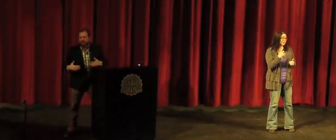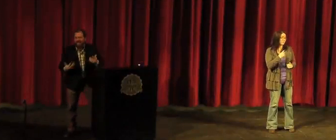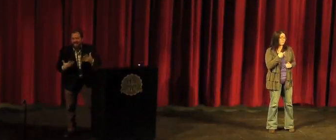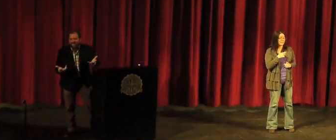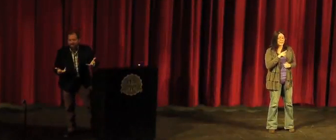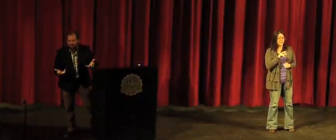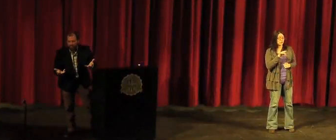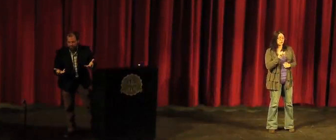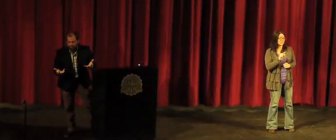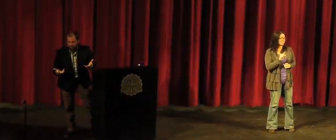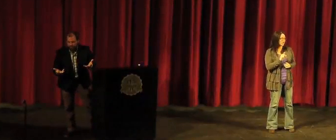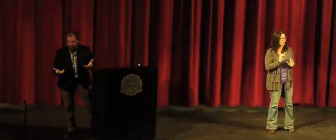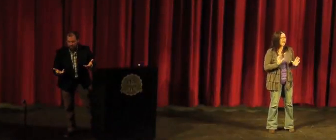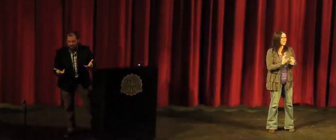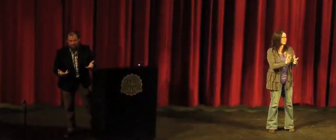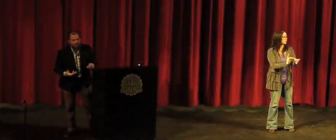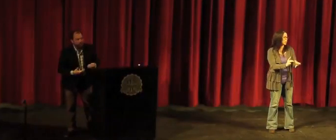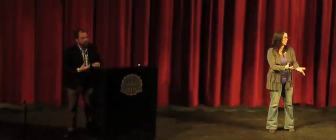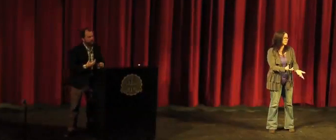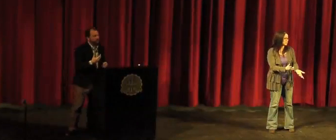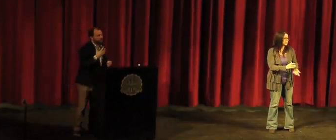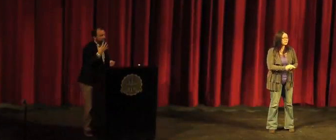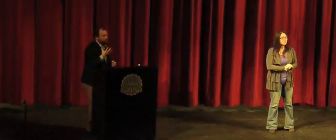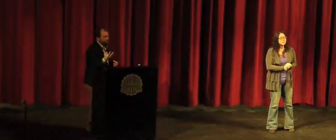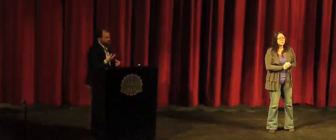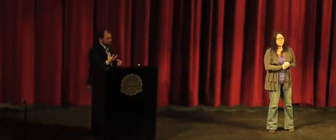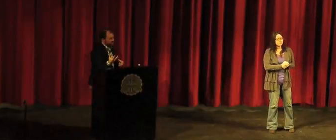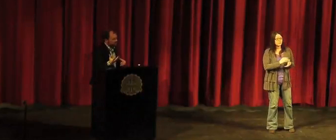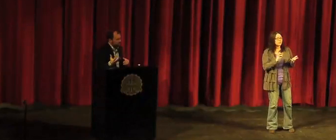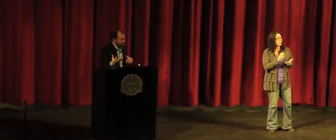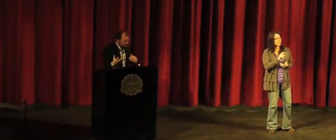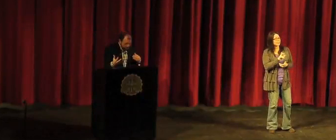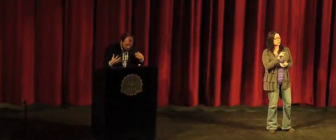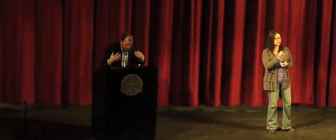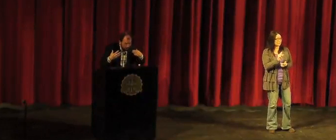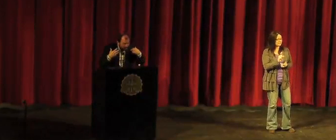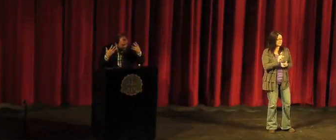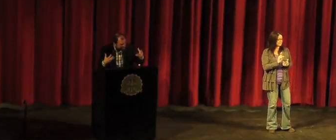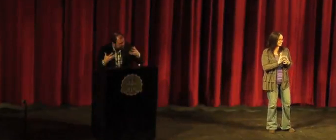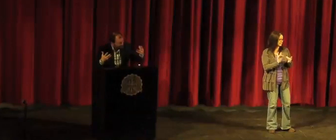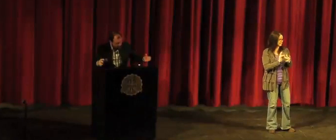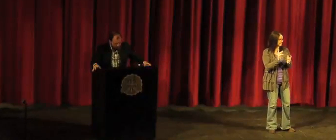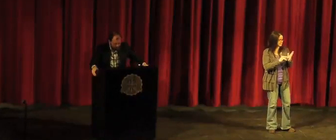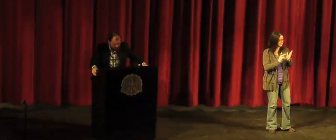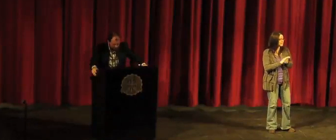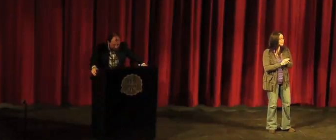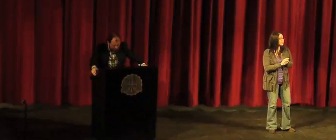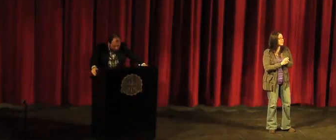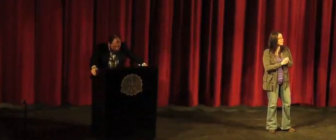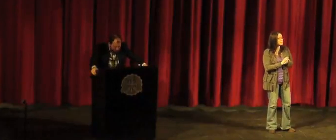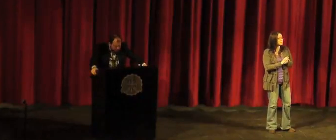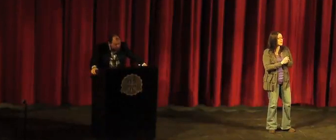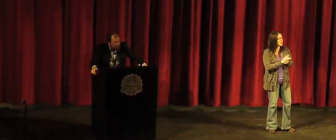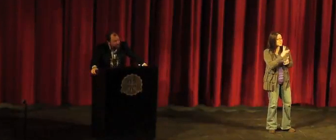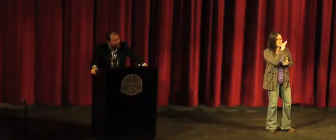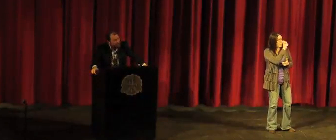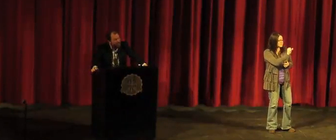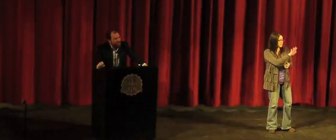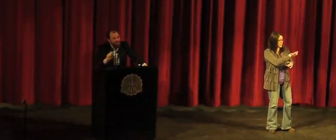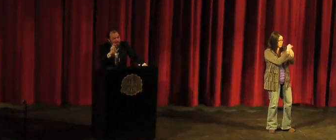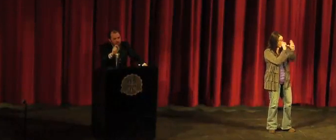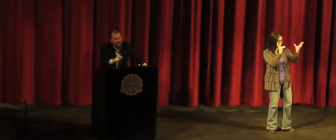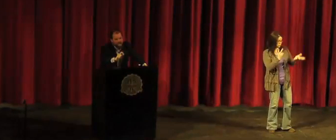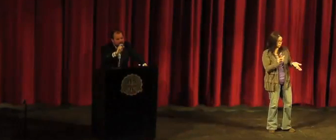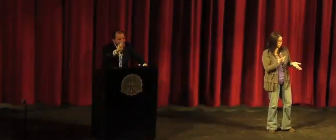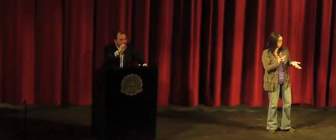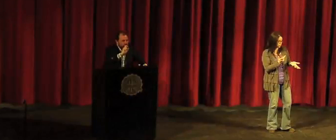liturgies are enacted stories, okay? What liturgies are captivating your imagination?